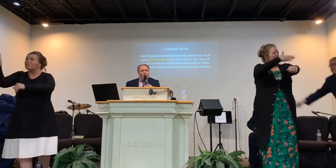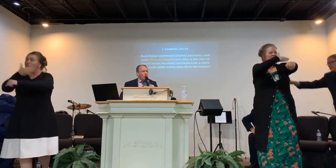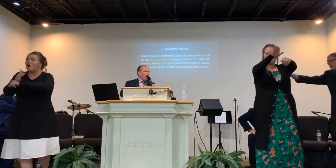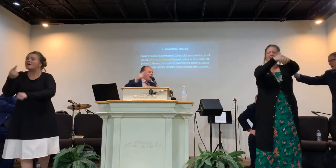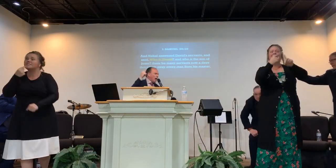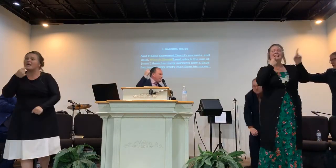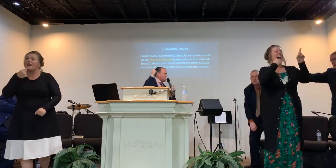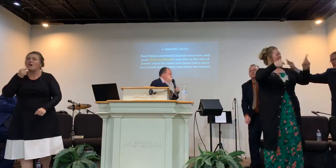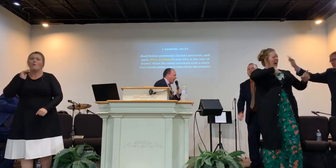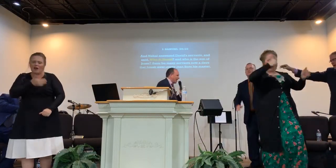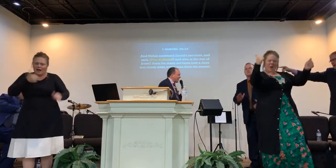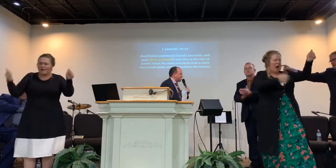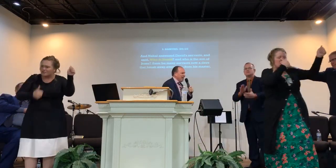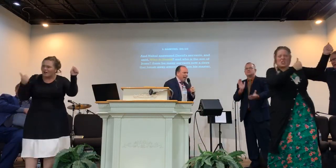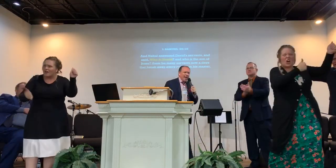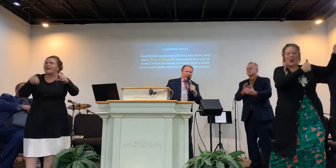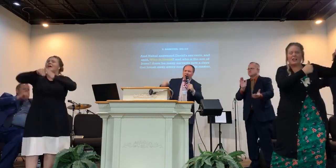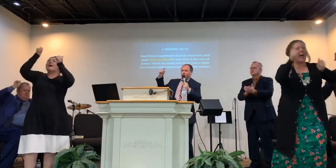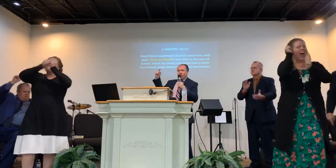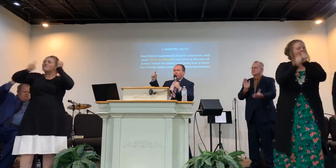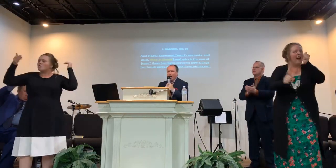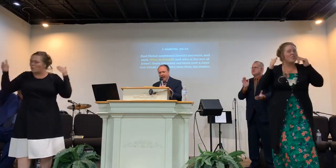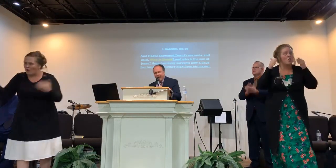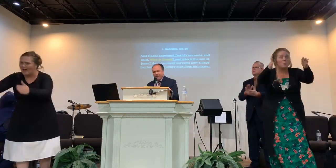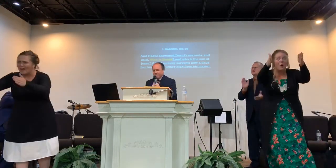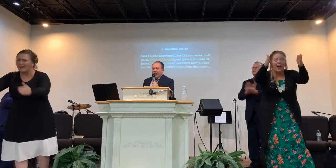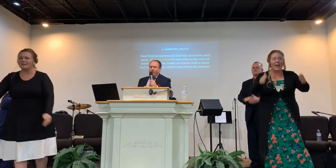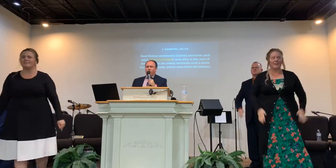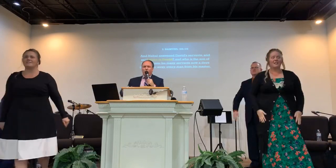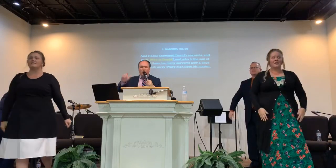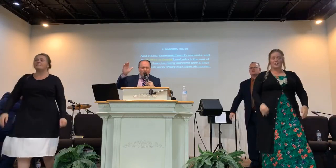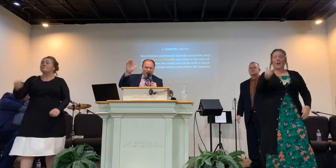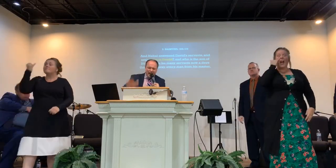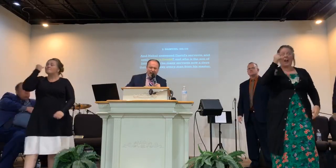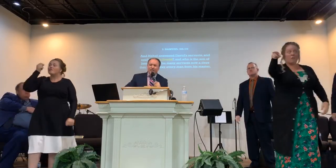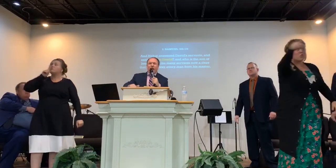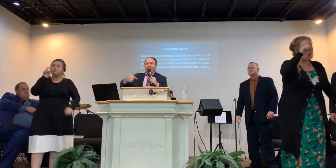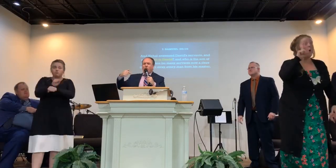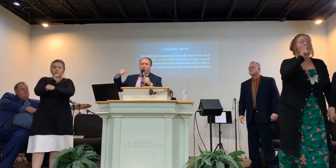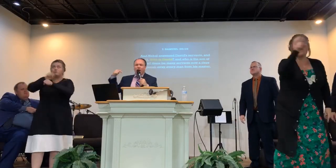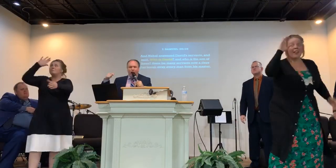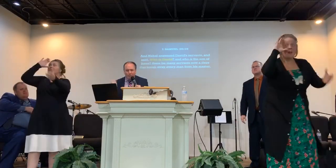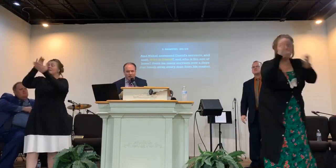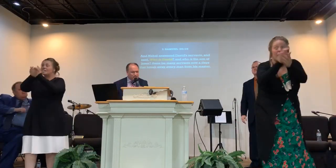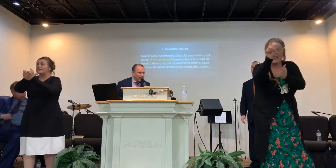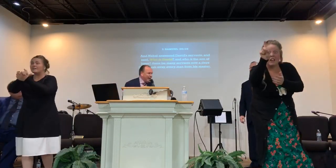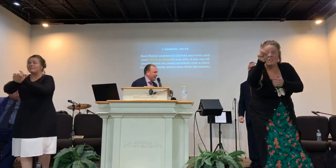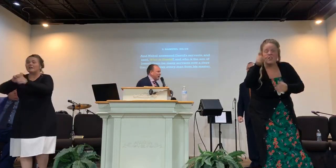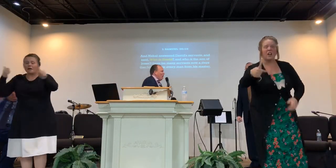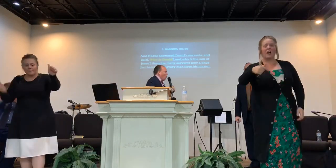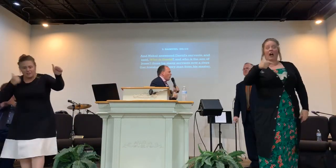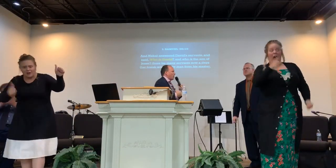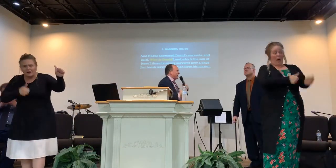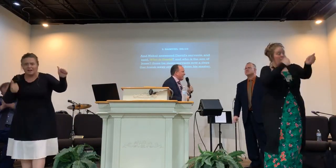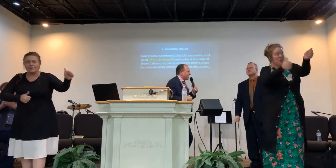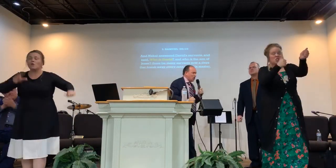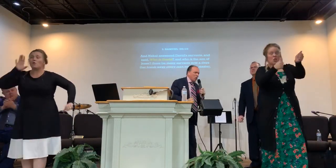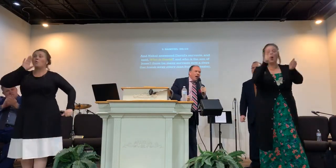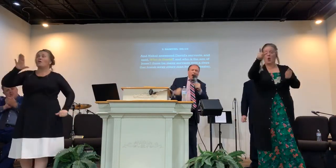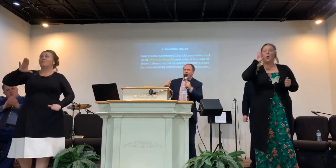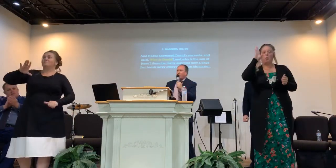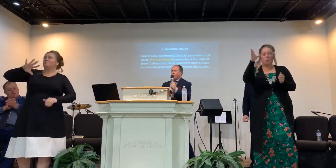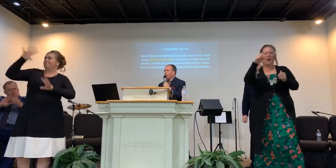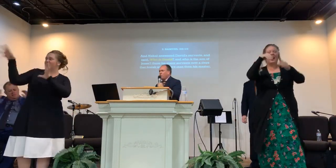said. We are apostolics in every way. If we really believe that we are apostolic, we will get